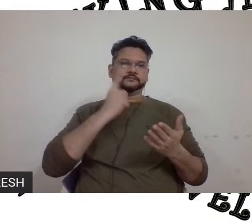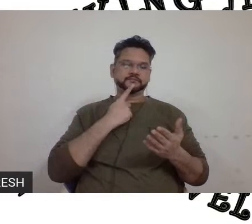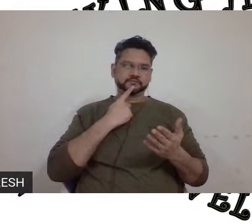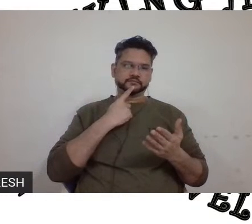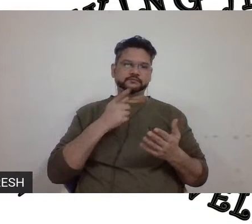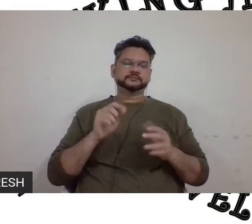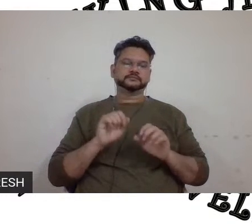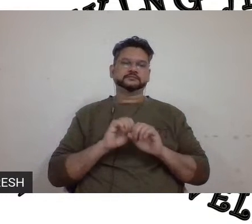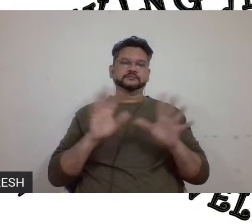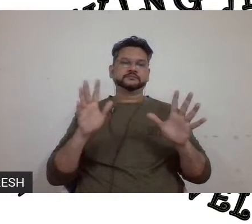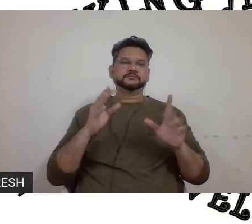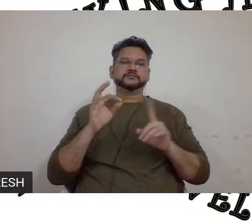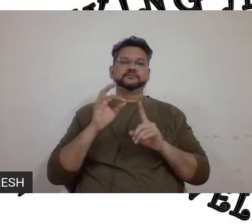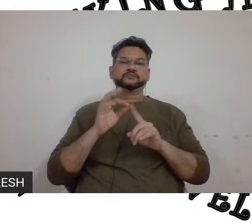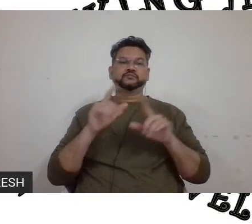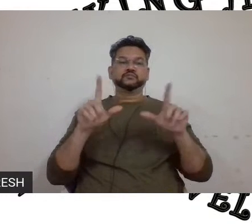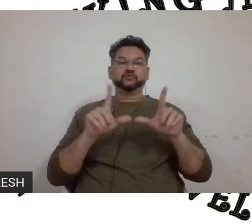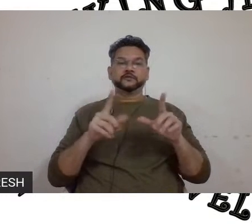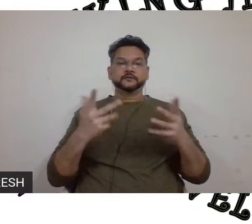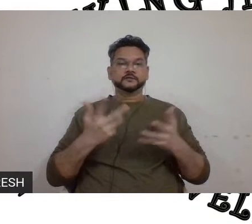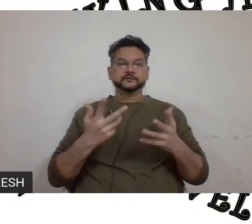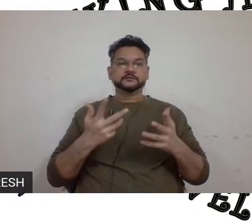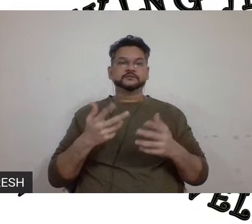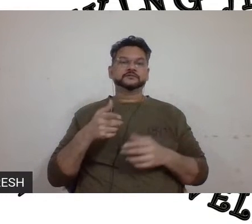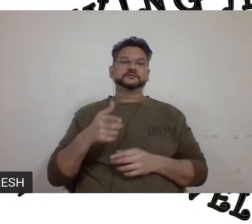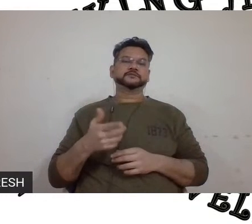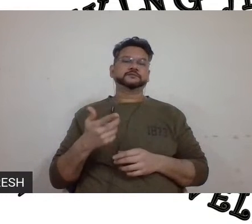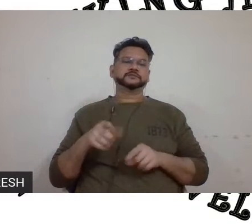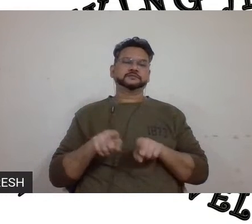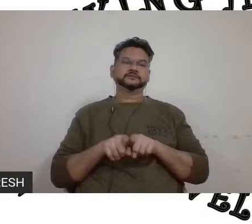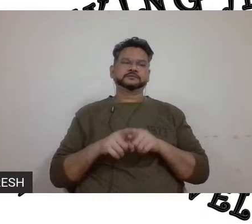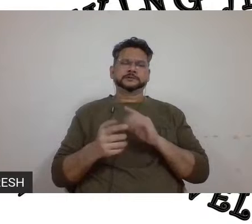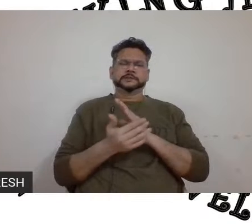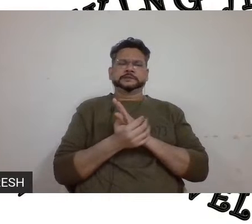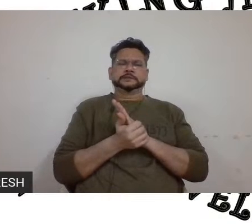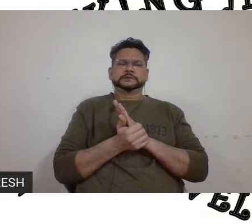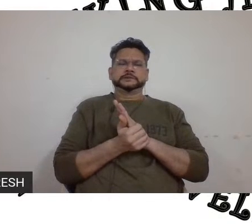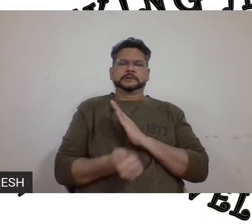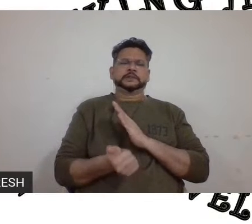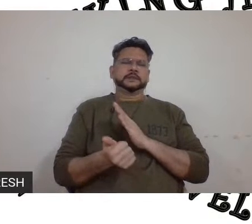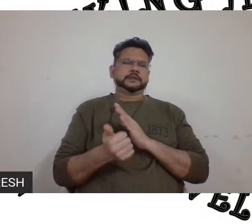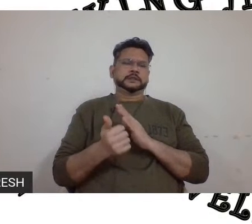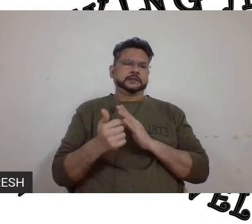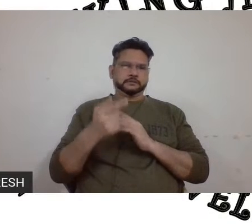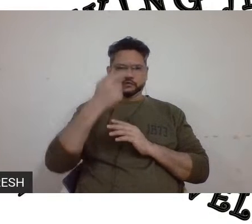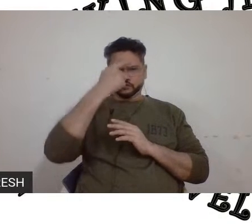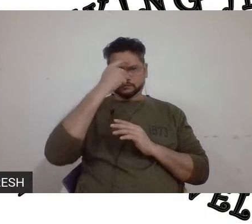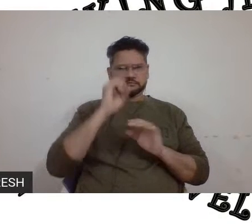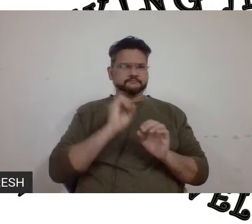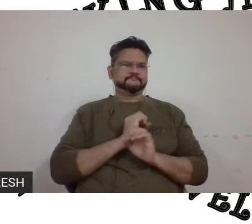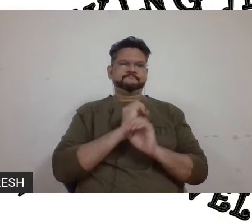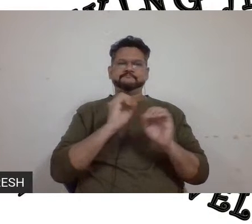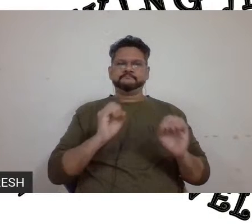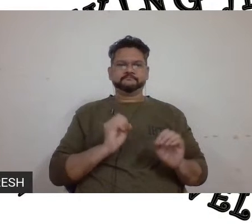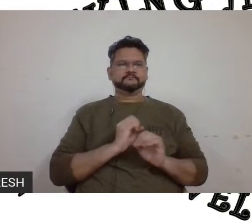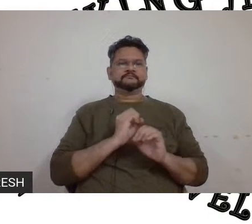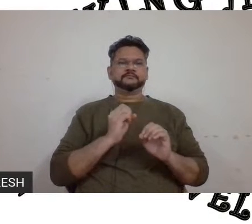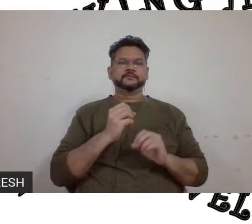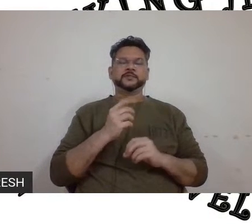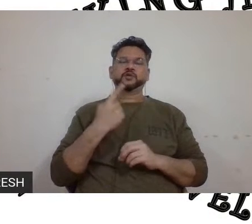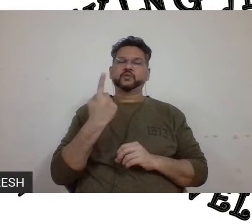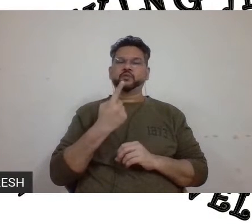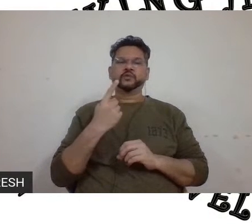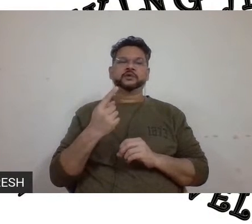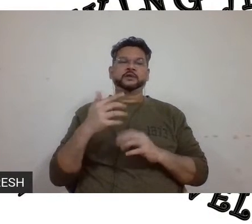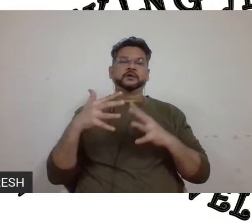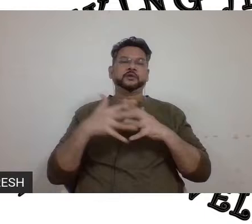that it is not an issue of skill. It is just it is just an issue of will. And